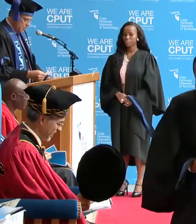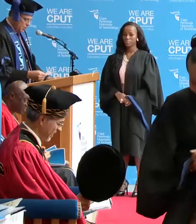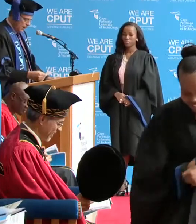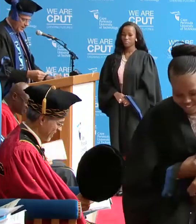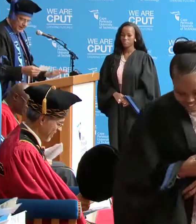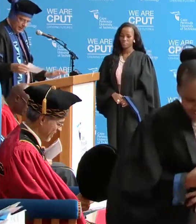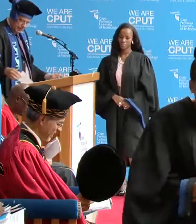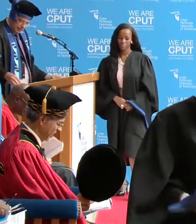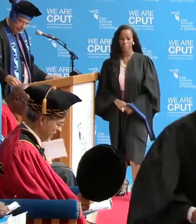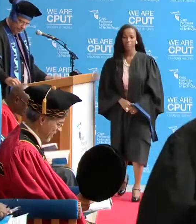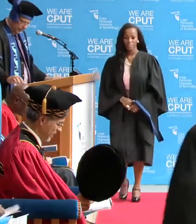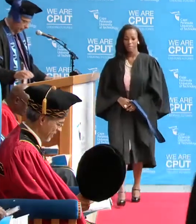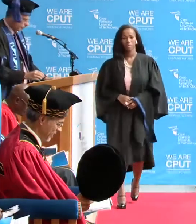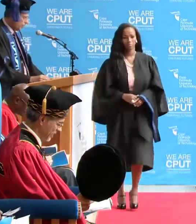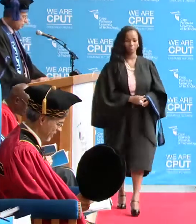Onesimu Kayisi.